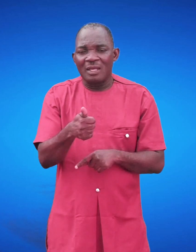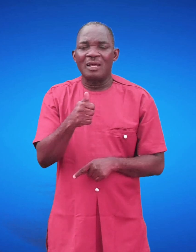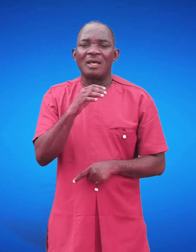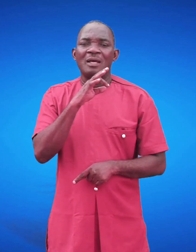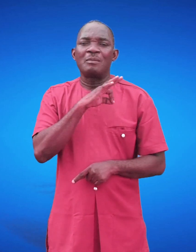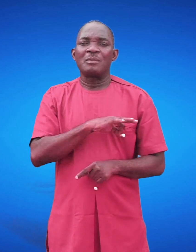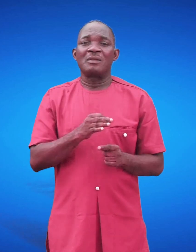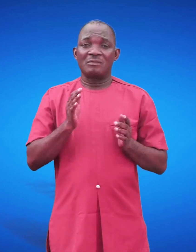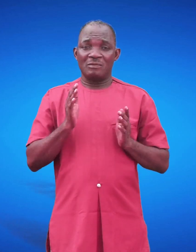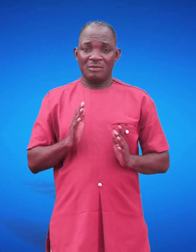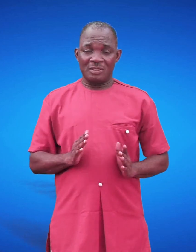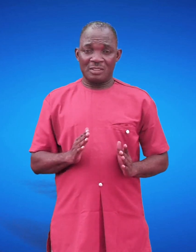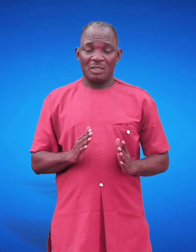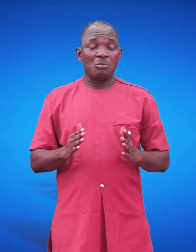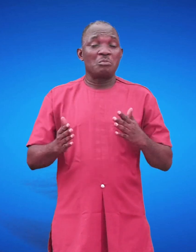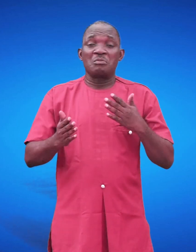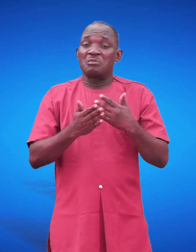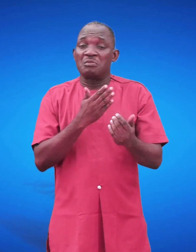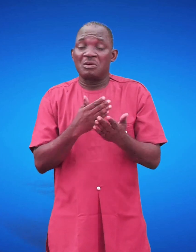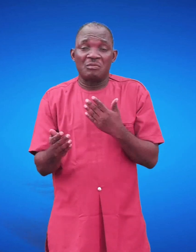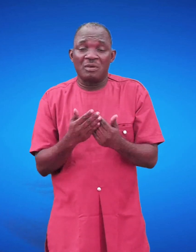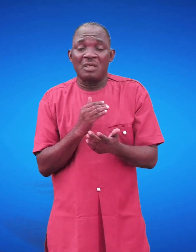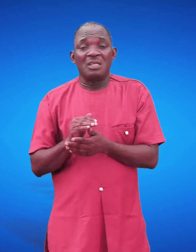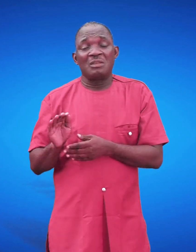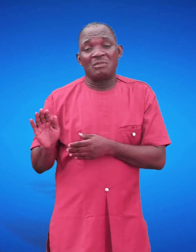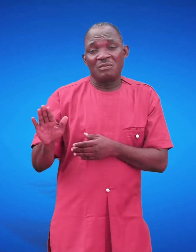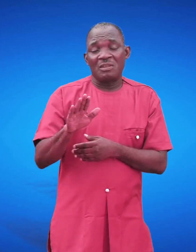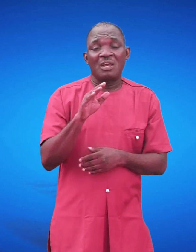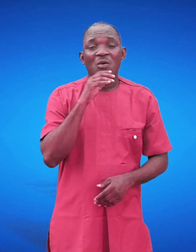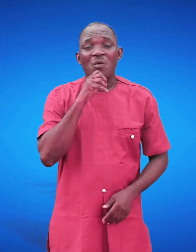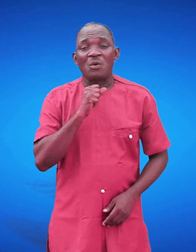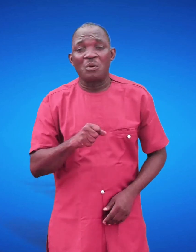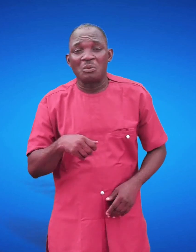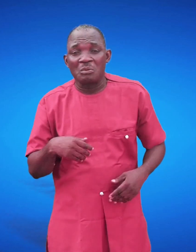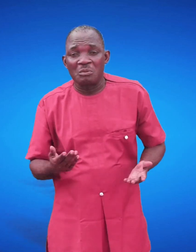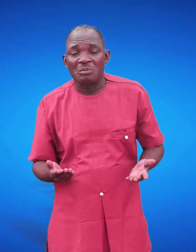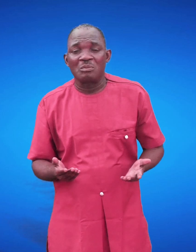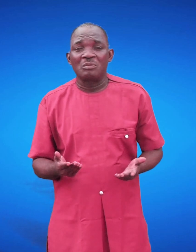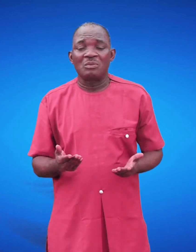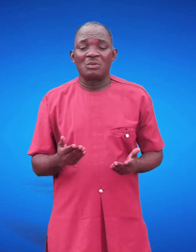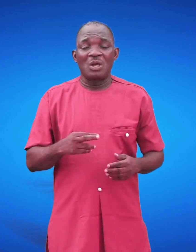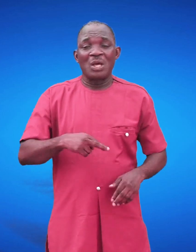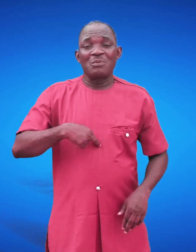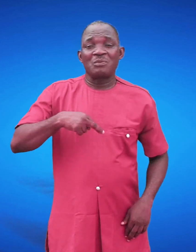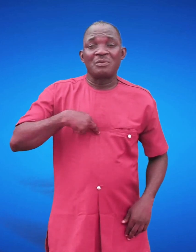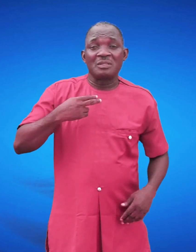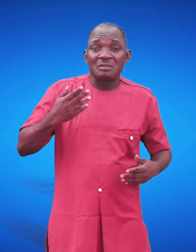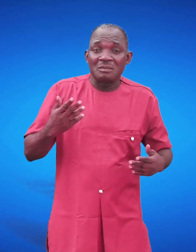beneficiaries, irrespective of their age, religion,